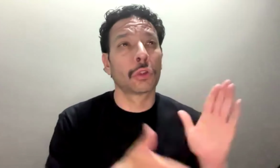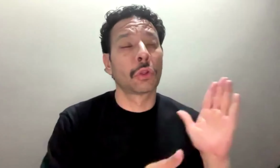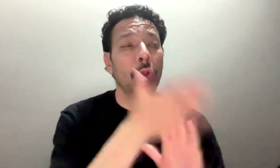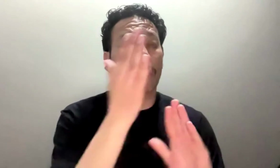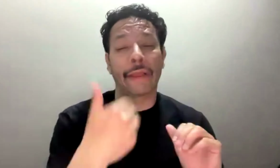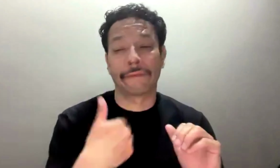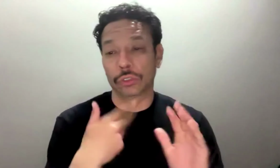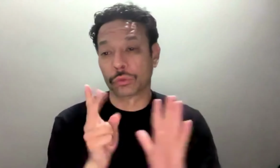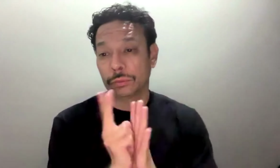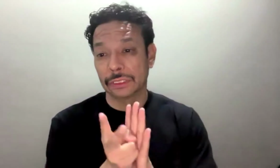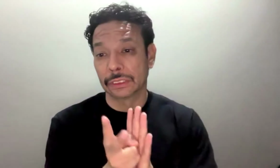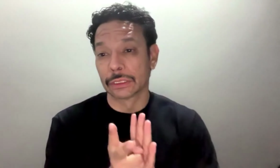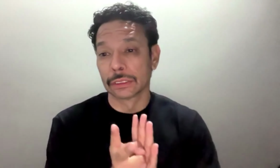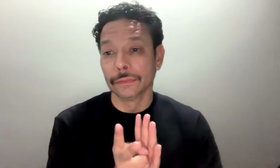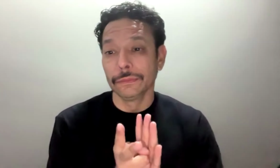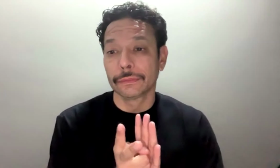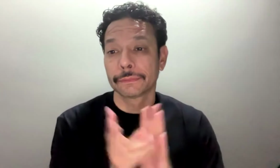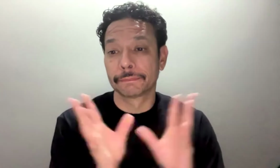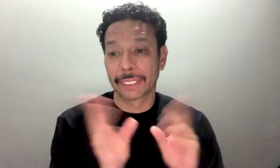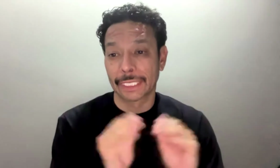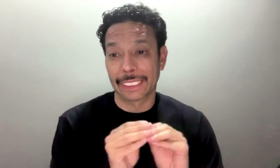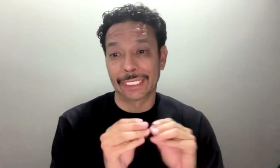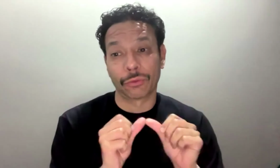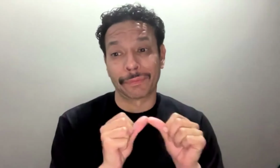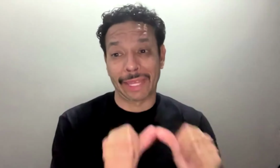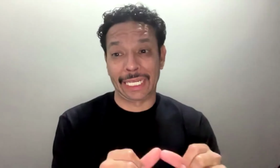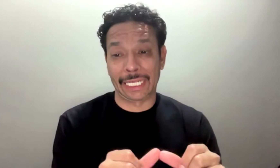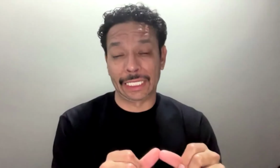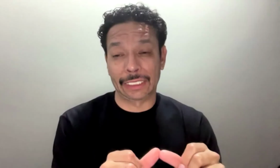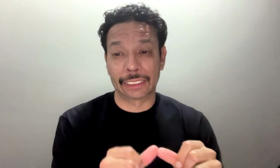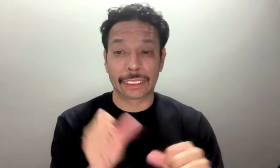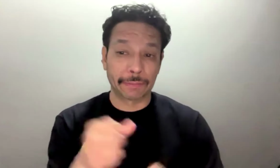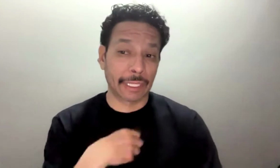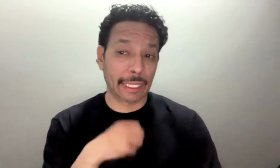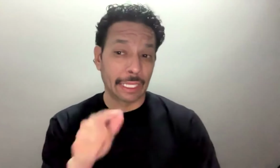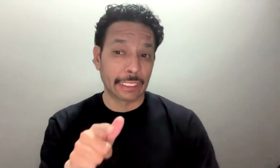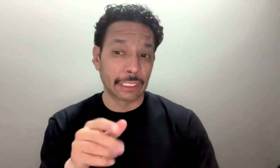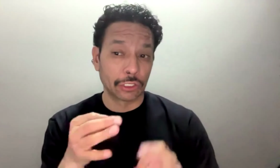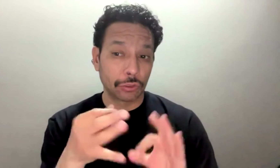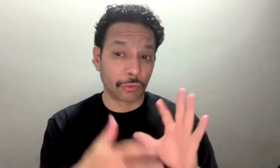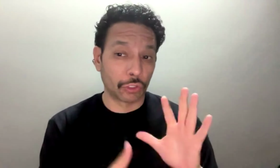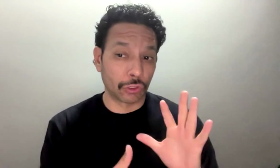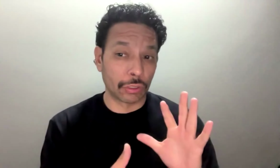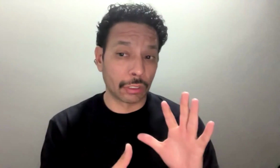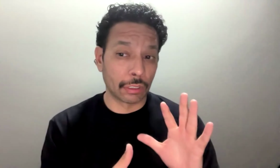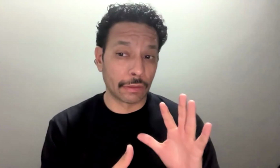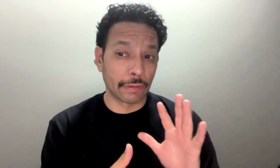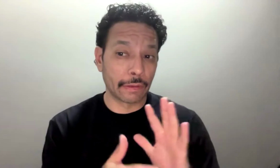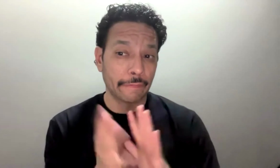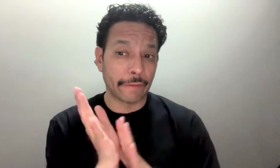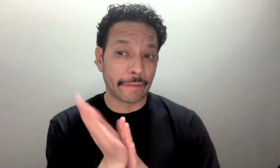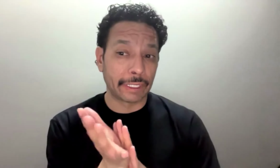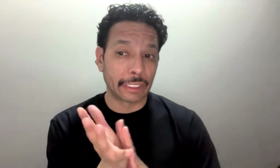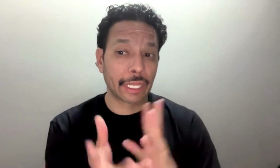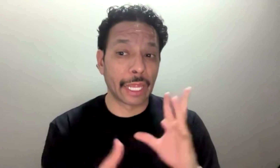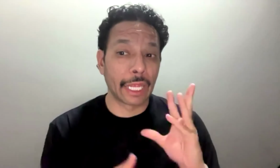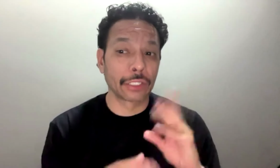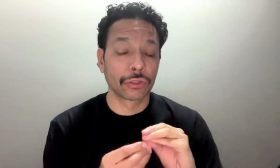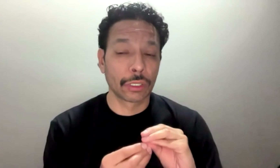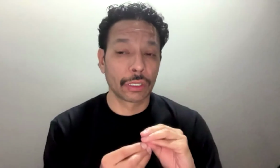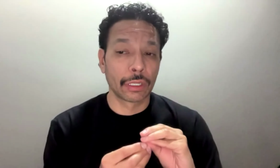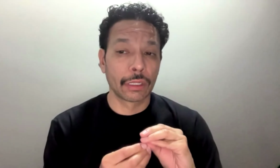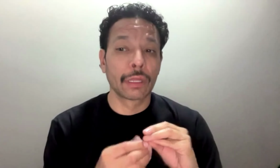of the meeting remaining. Could I ask ASL interpreters to stay 5 minutes extra so we